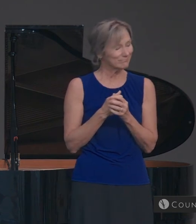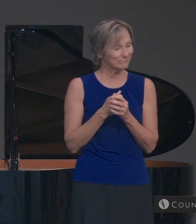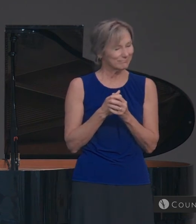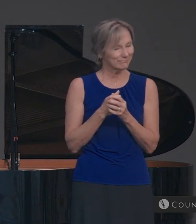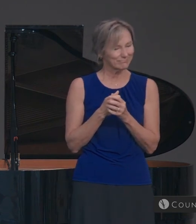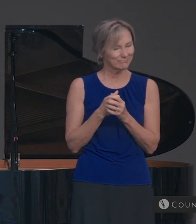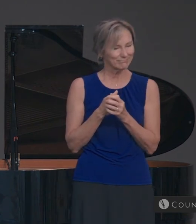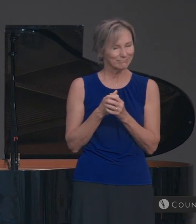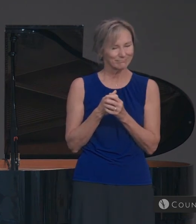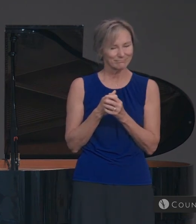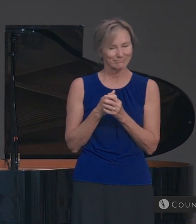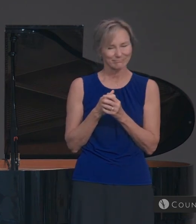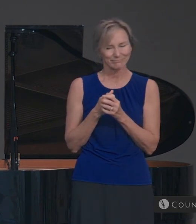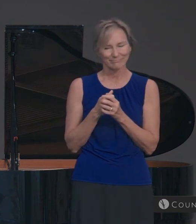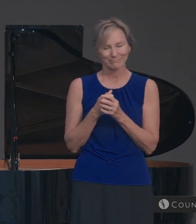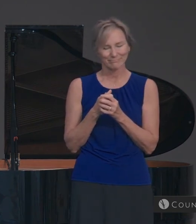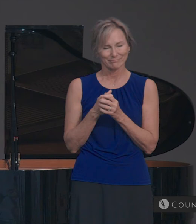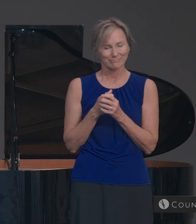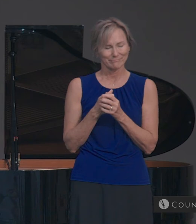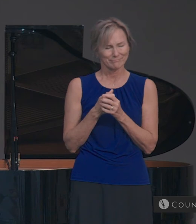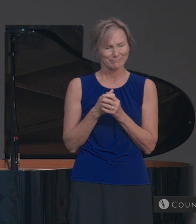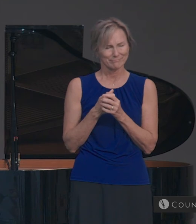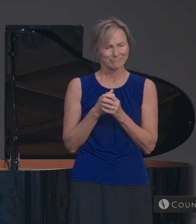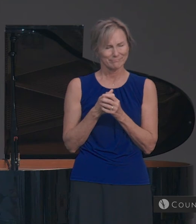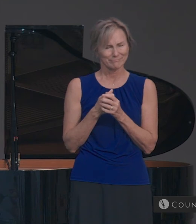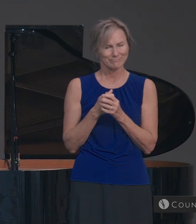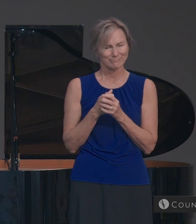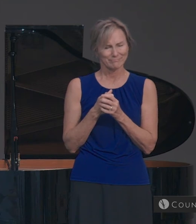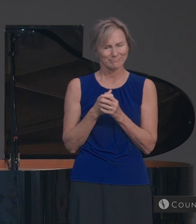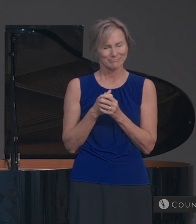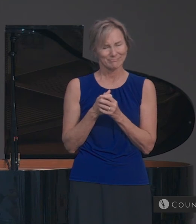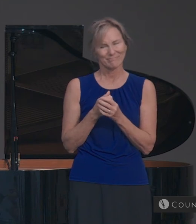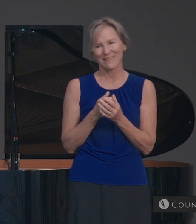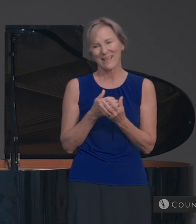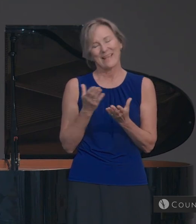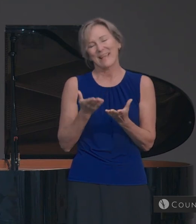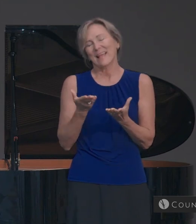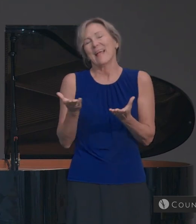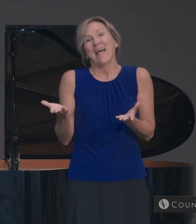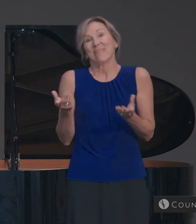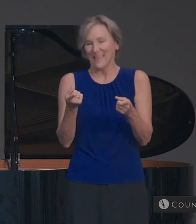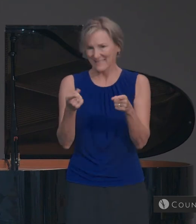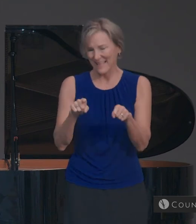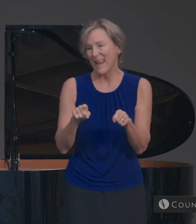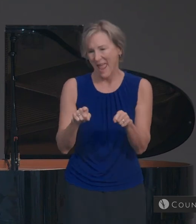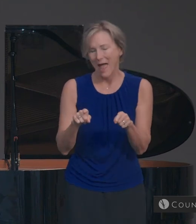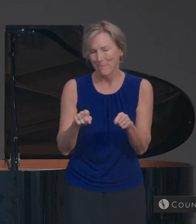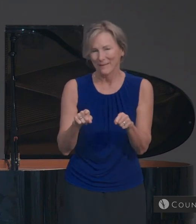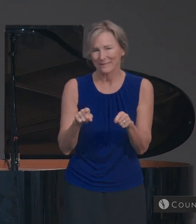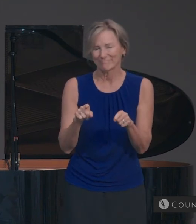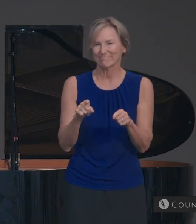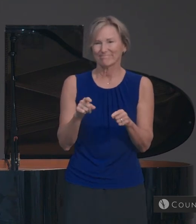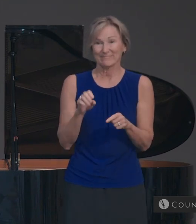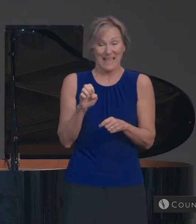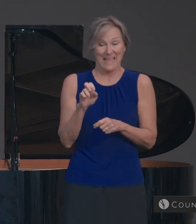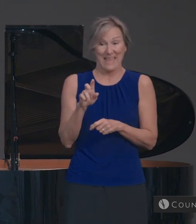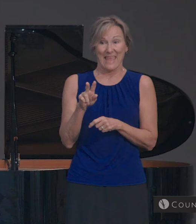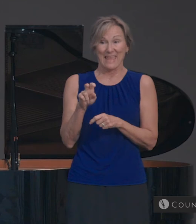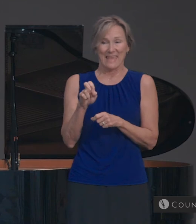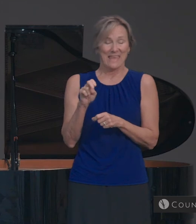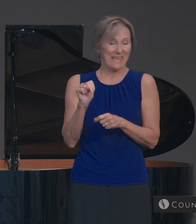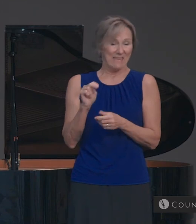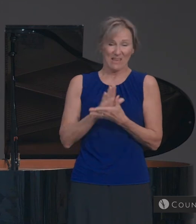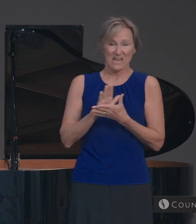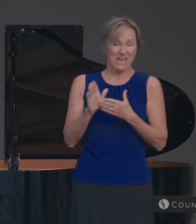the nicest young man would end up doing. The princeliest prince would eat his